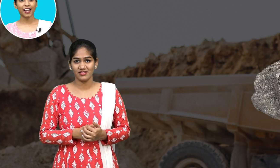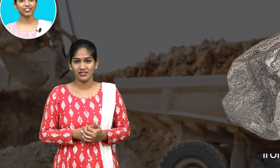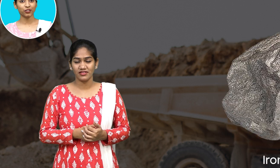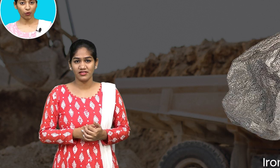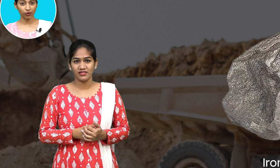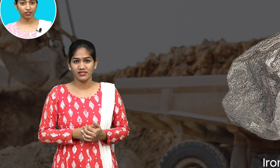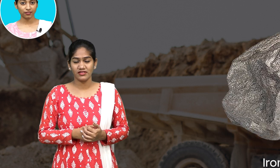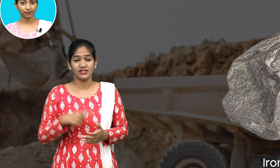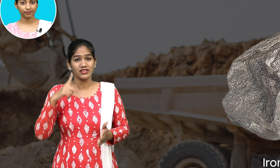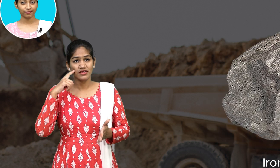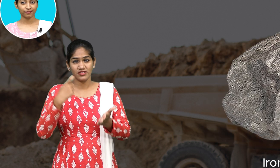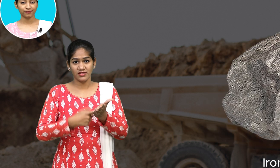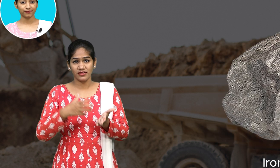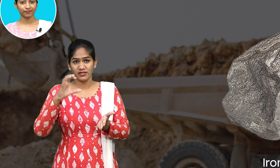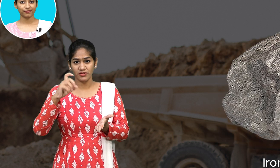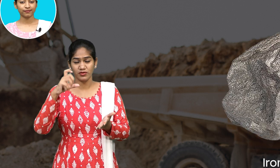Iron ore,